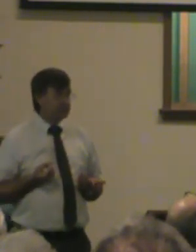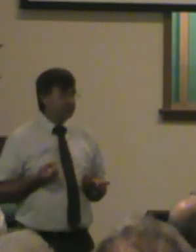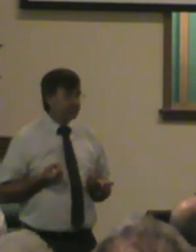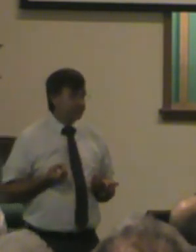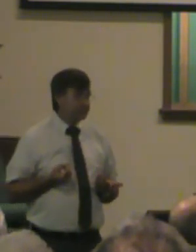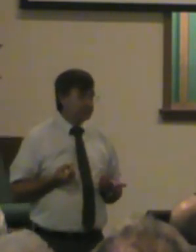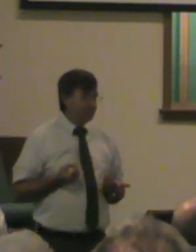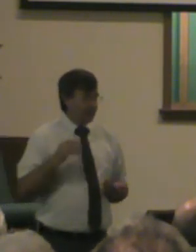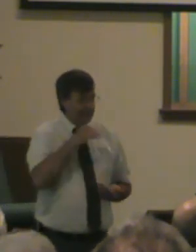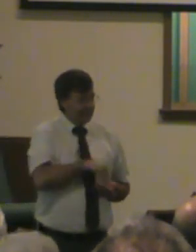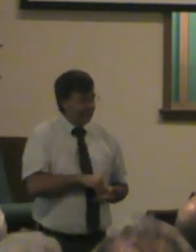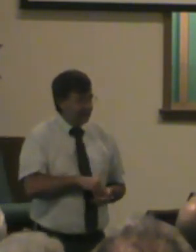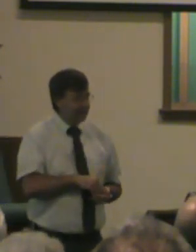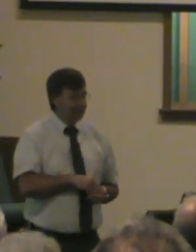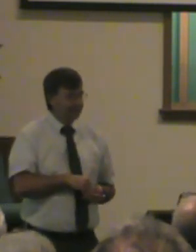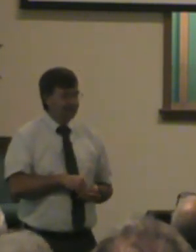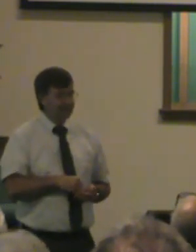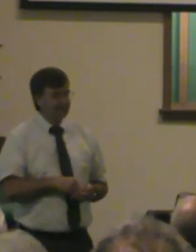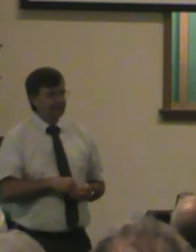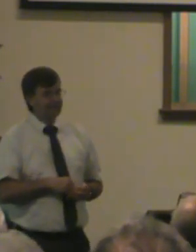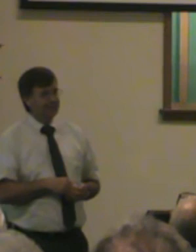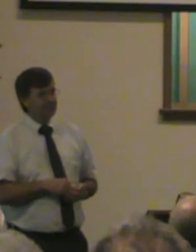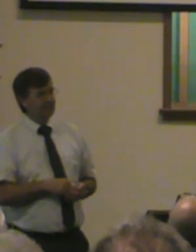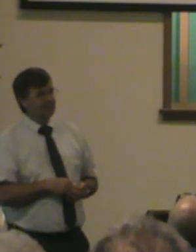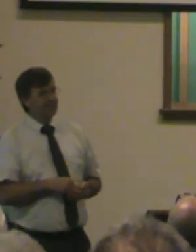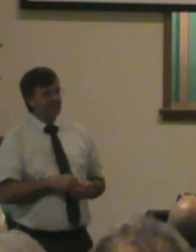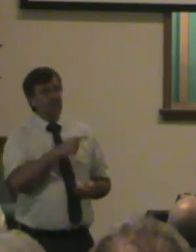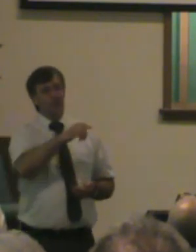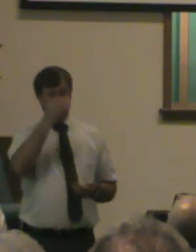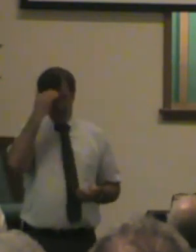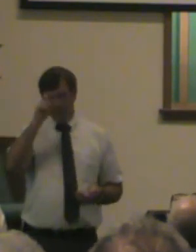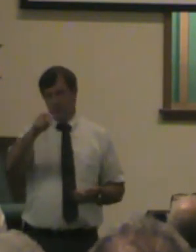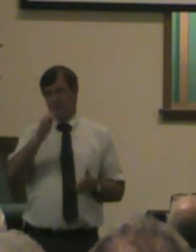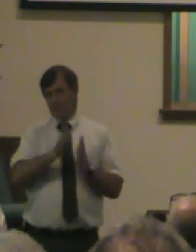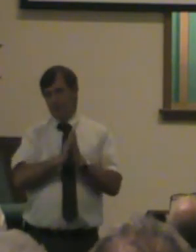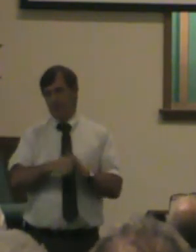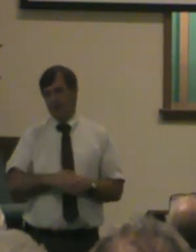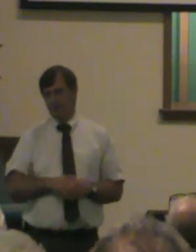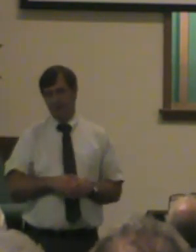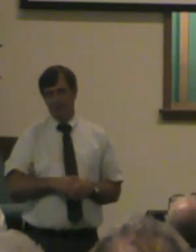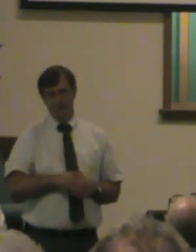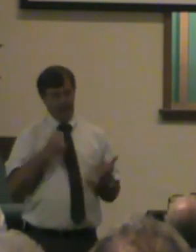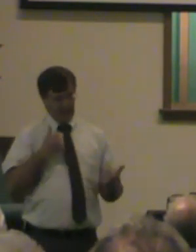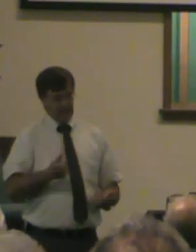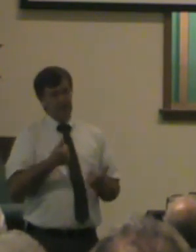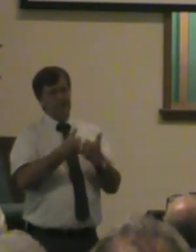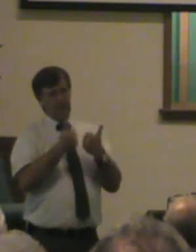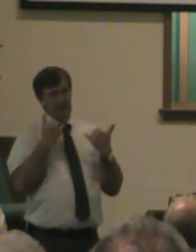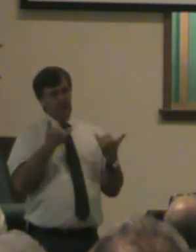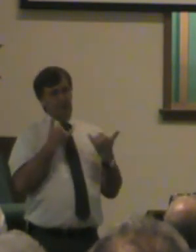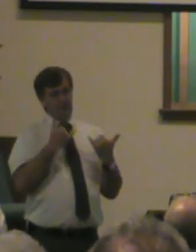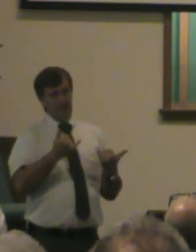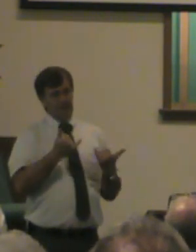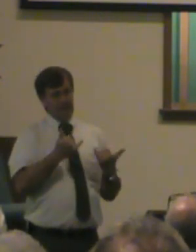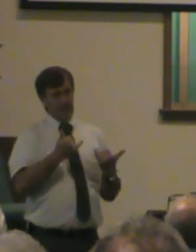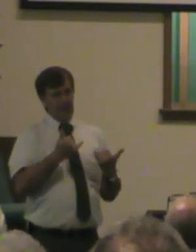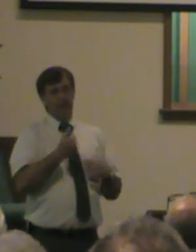and you're lying, you know that you need prayer. I challenge you to come right now.